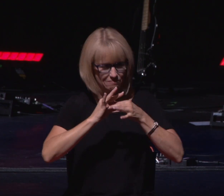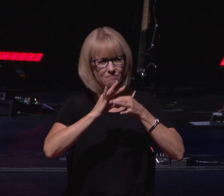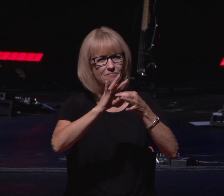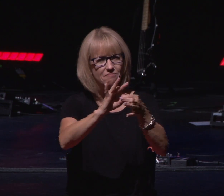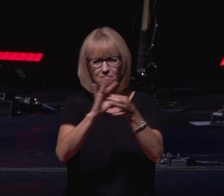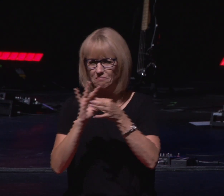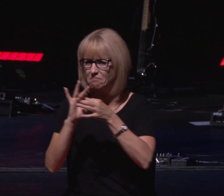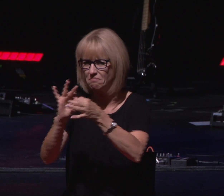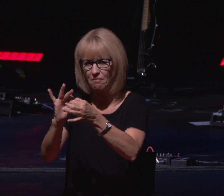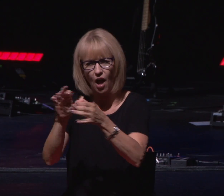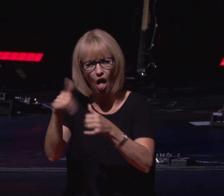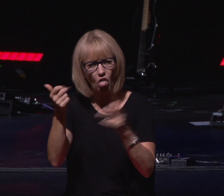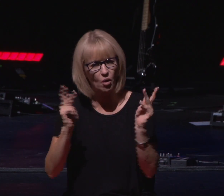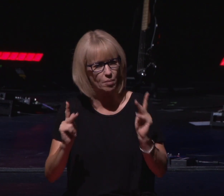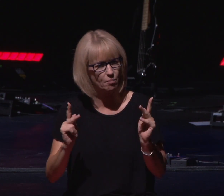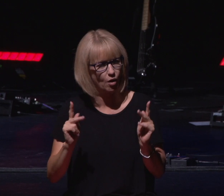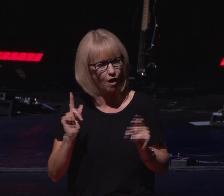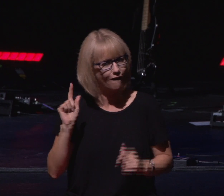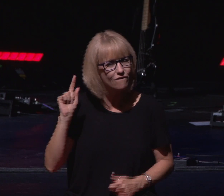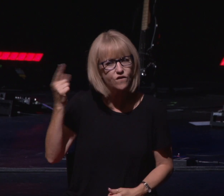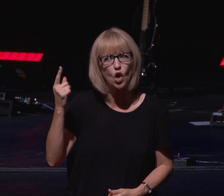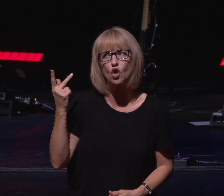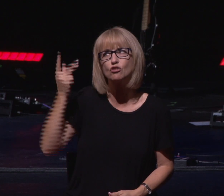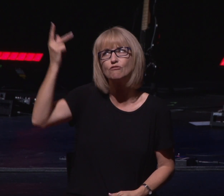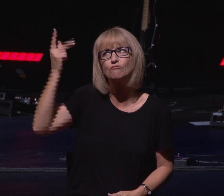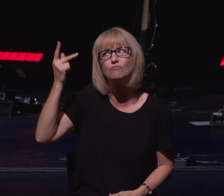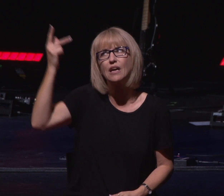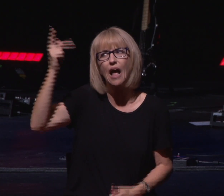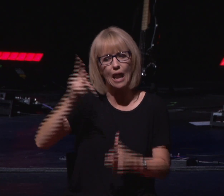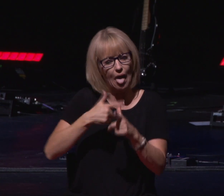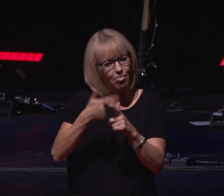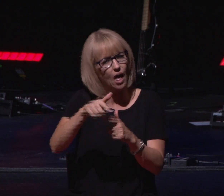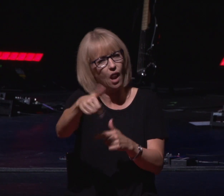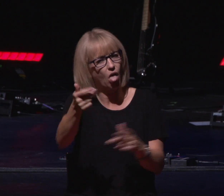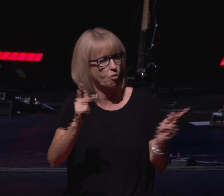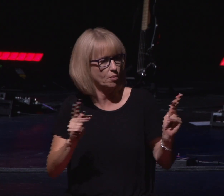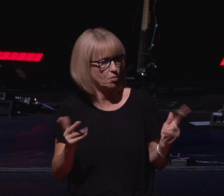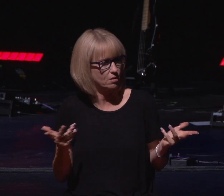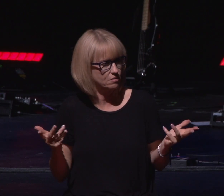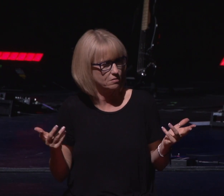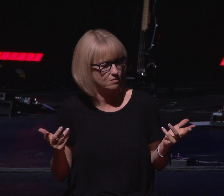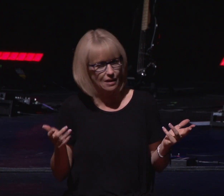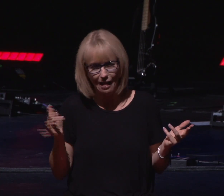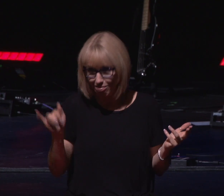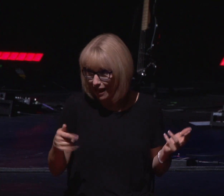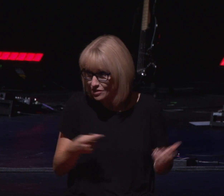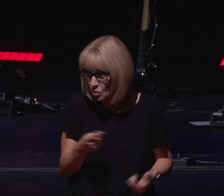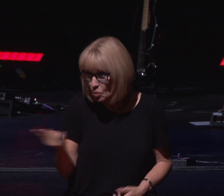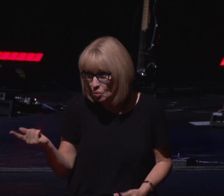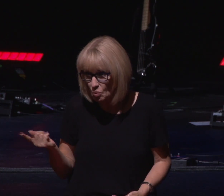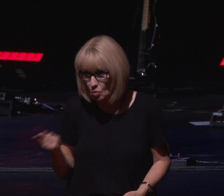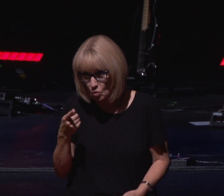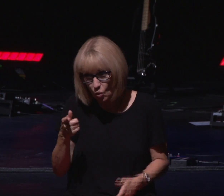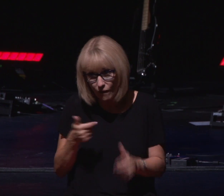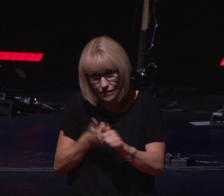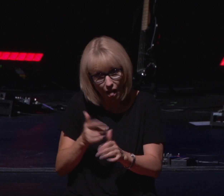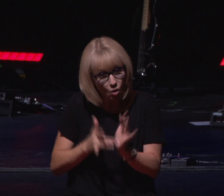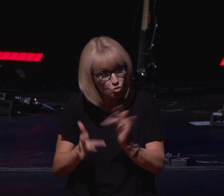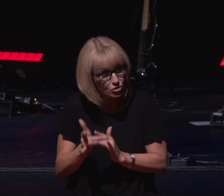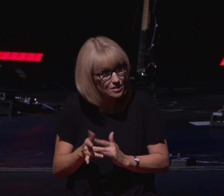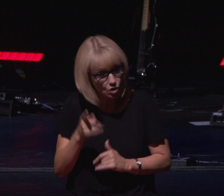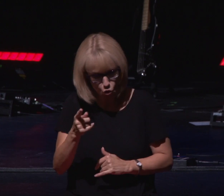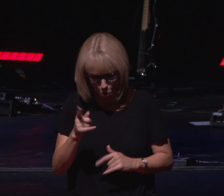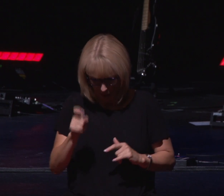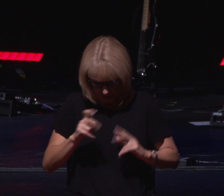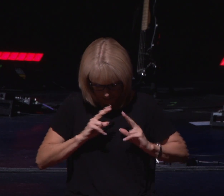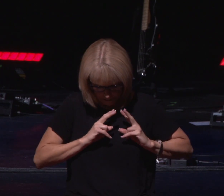So it starts between me and God, and then it begins with others. And this should describe our church. It describes you as a follower of Jesus. We look inward,